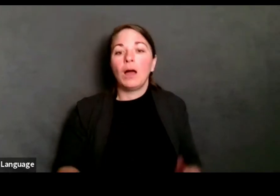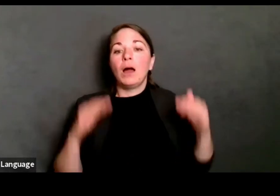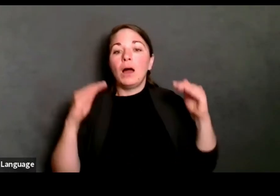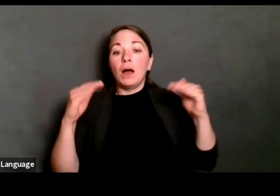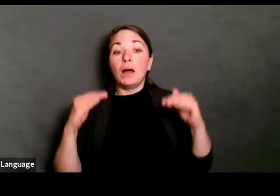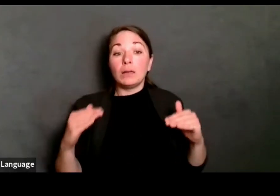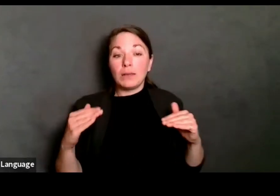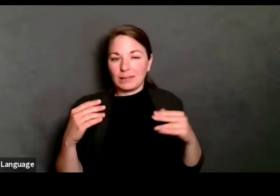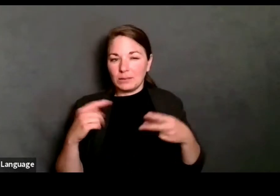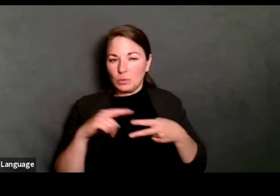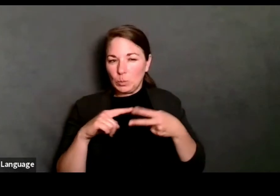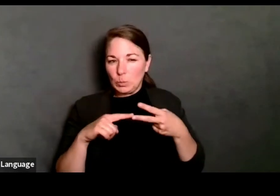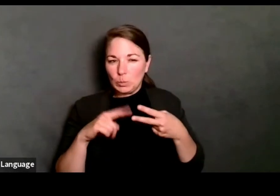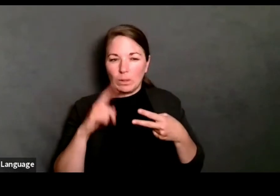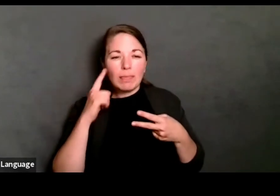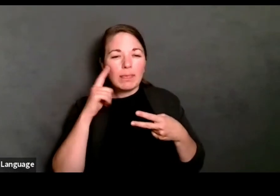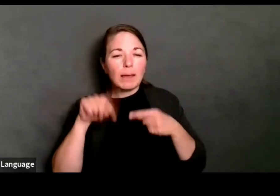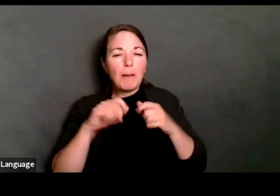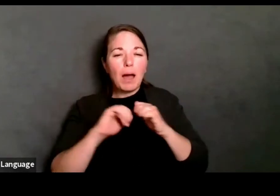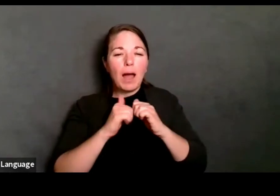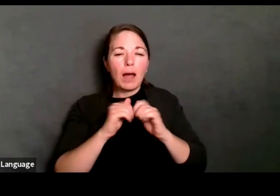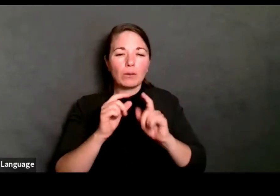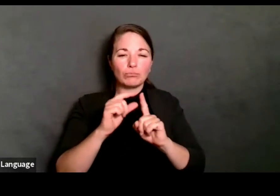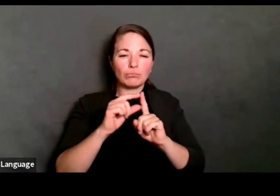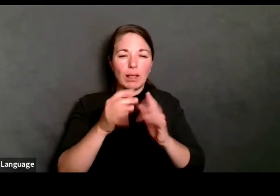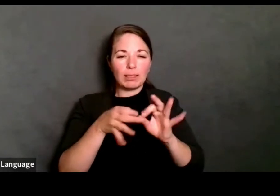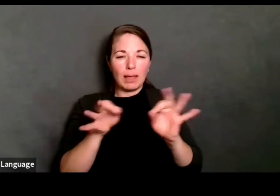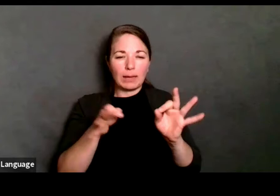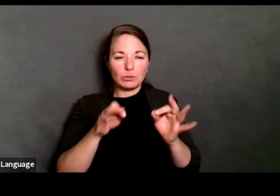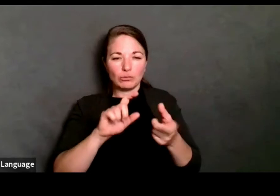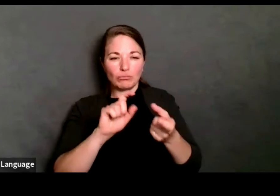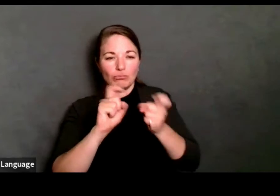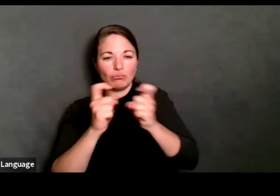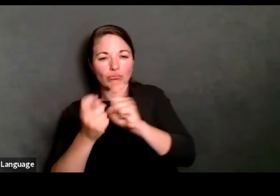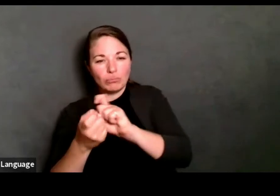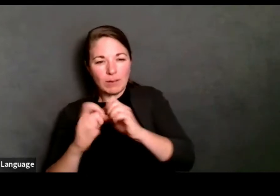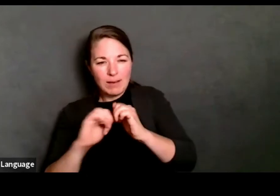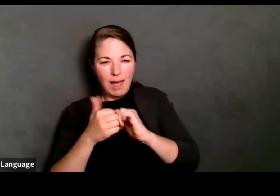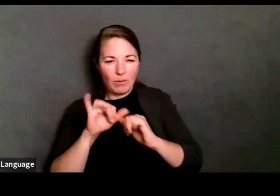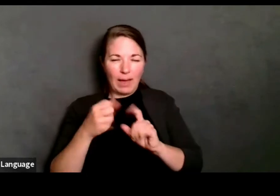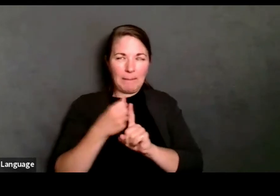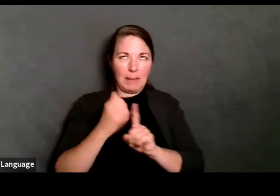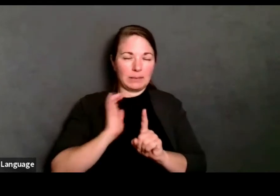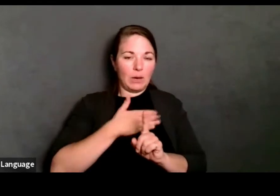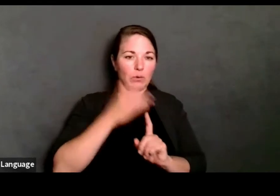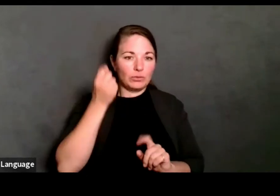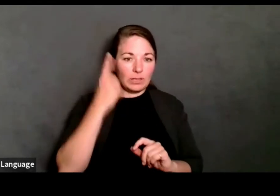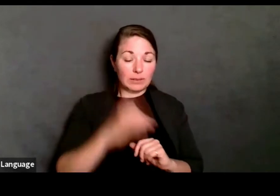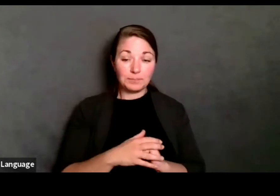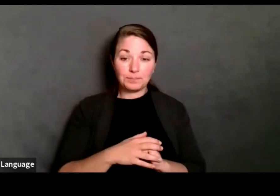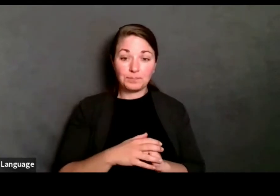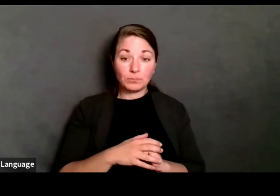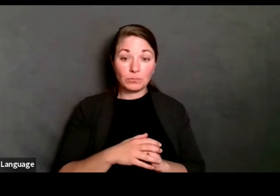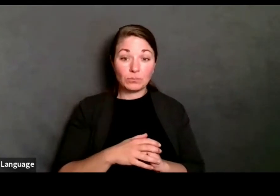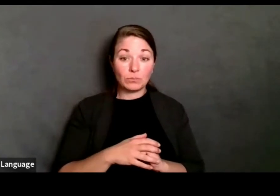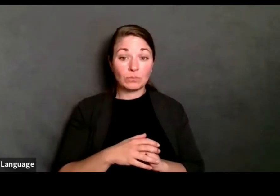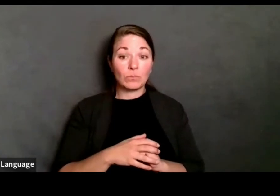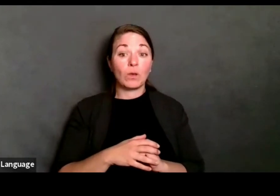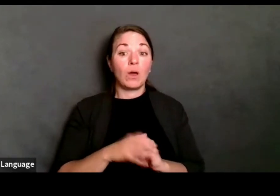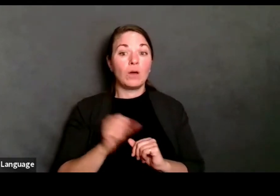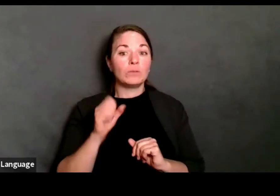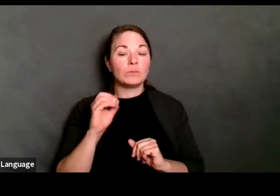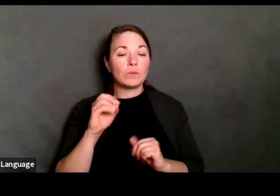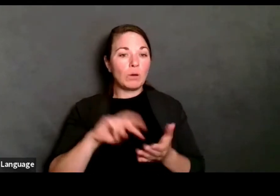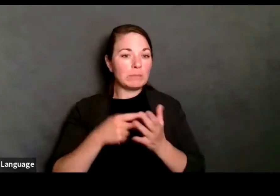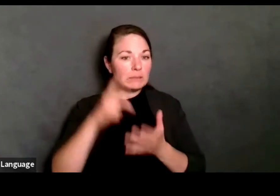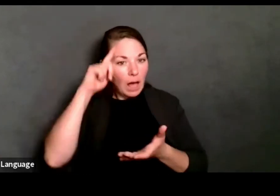about how terminology evolves and what that says about our understanding of the issue. The concept of marital or spousal rape is